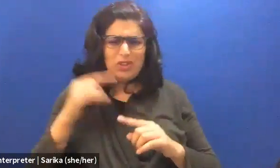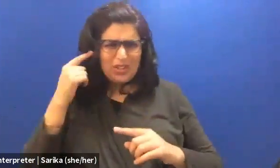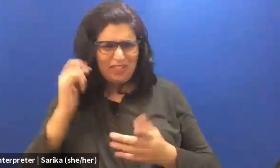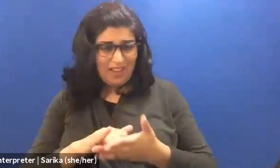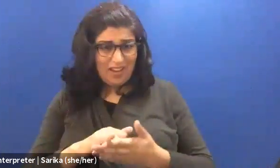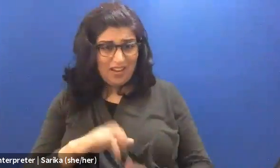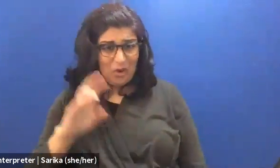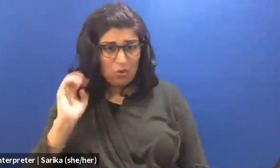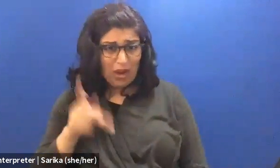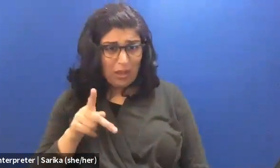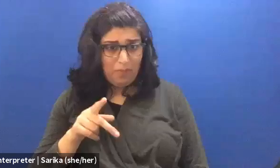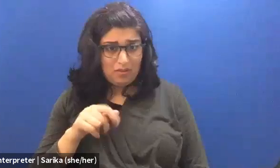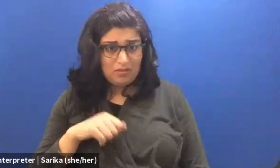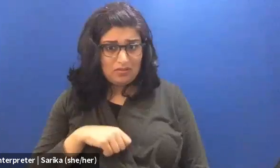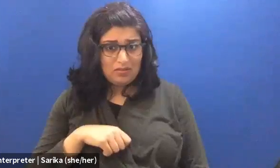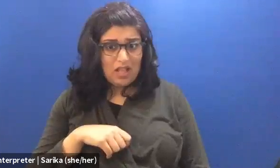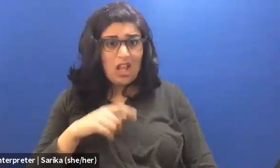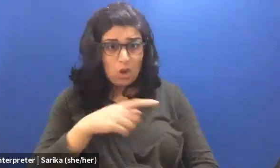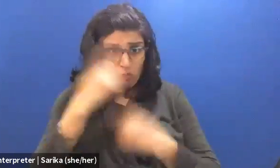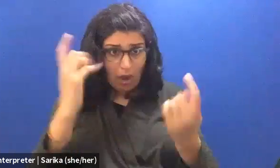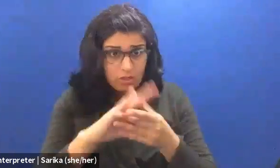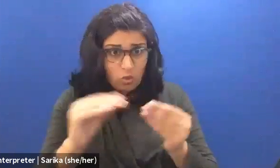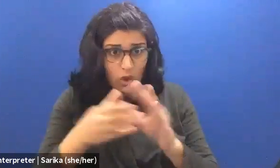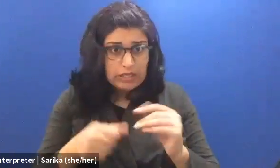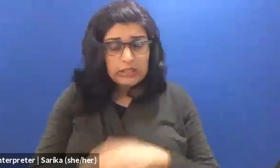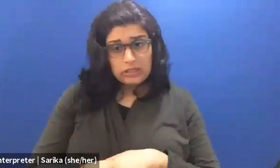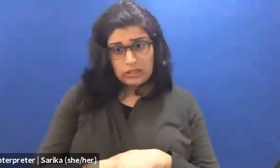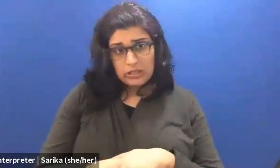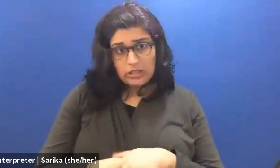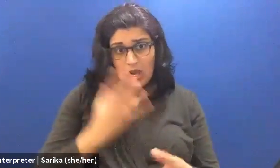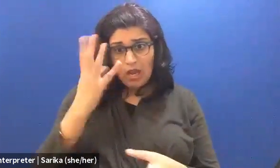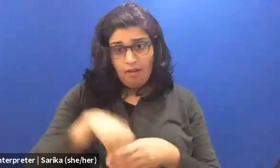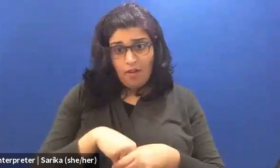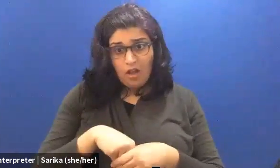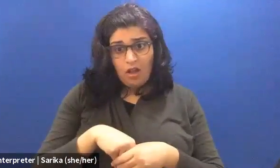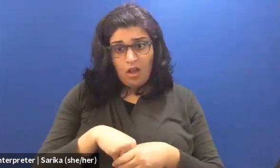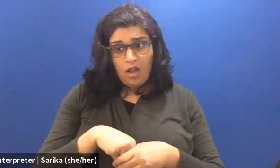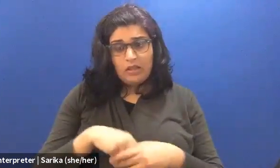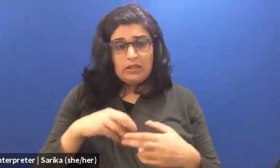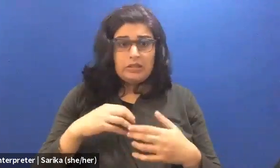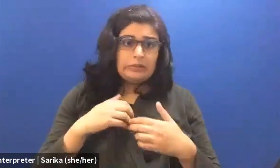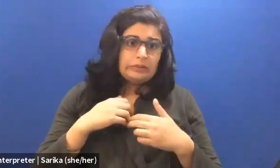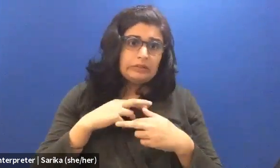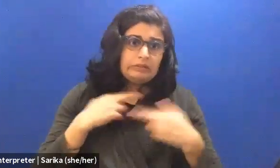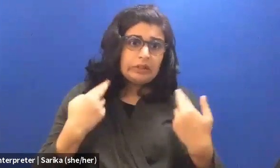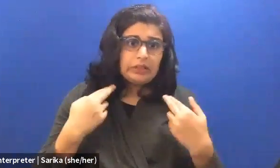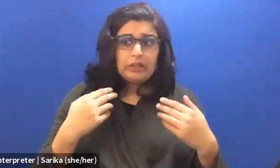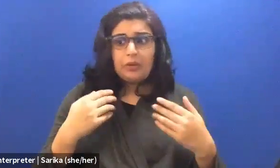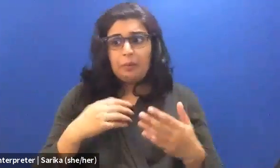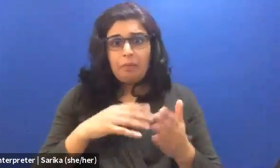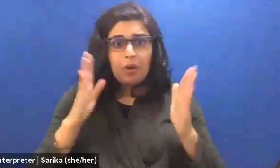crap, those kind of trauma stories, and it involves a vulnerable person or a child, I would believe